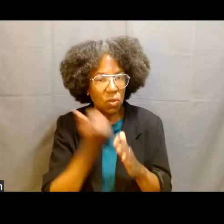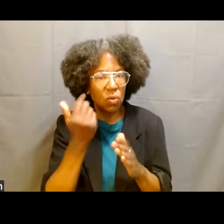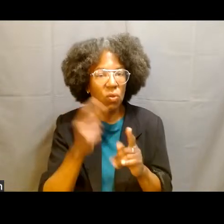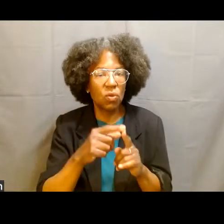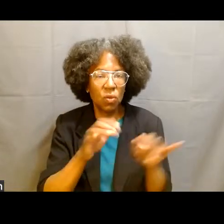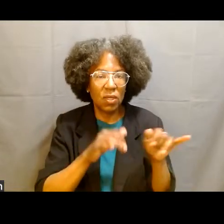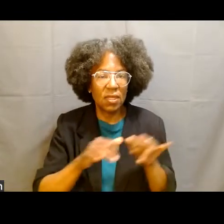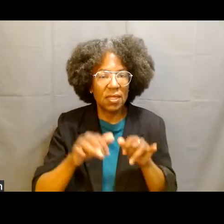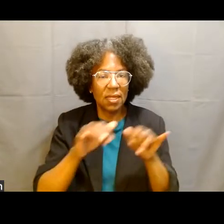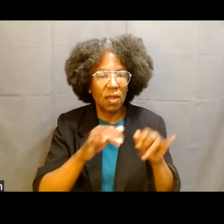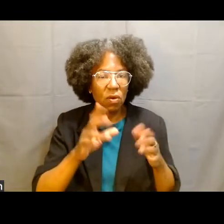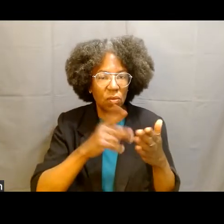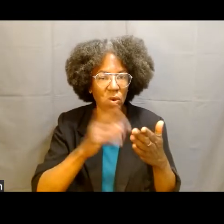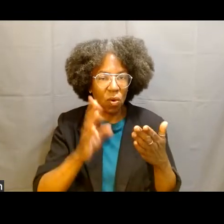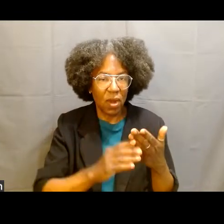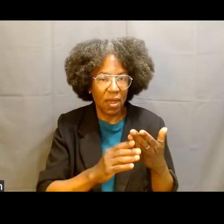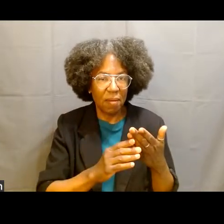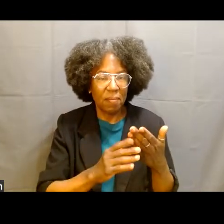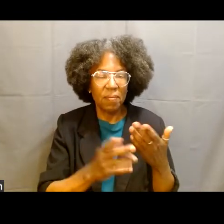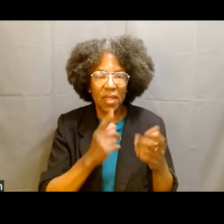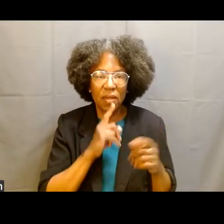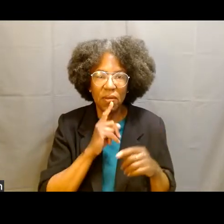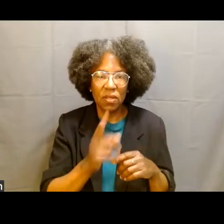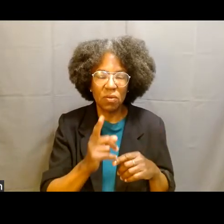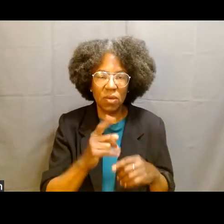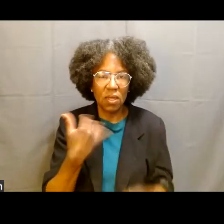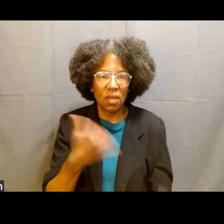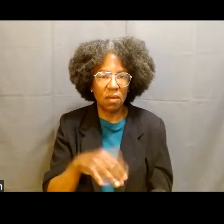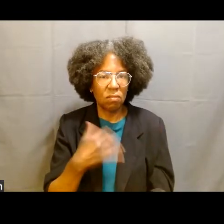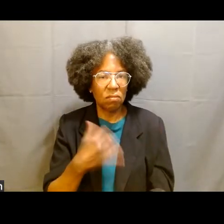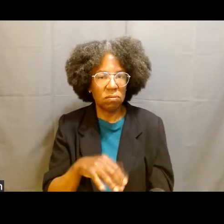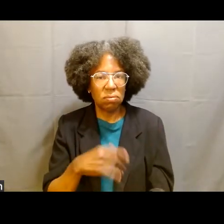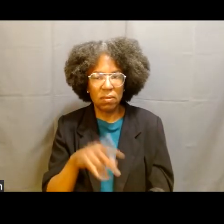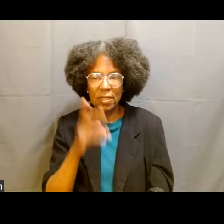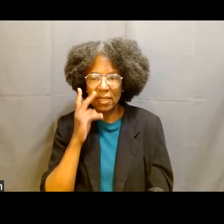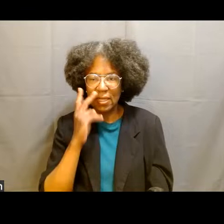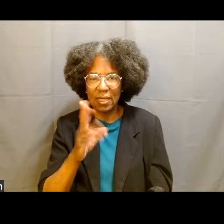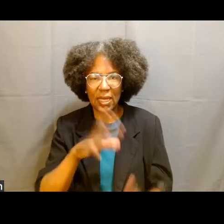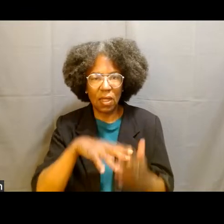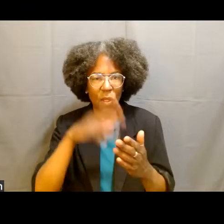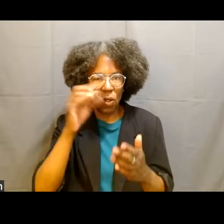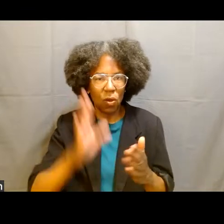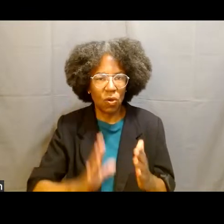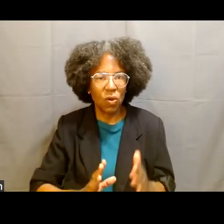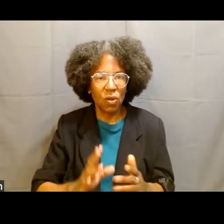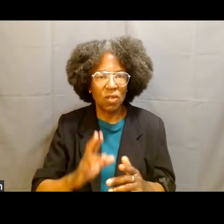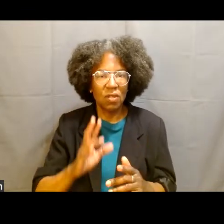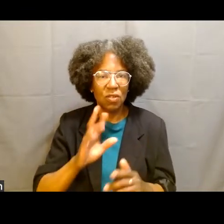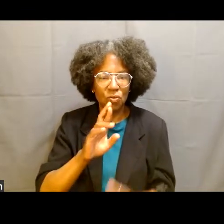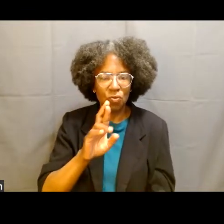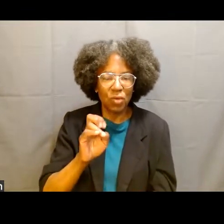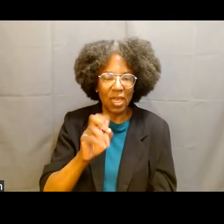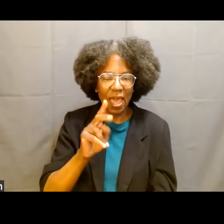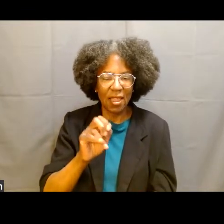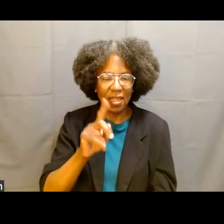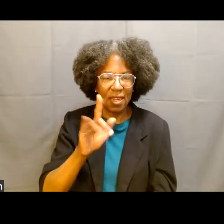And it was really eye-opening to see his learner's reality So thank you for